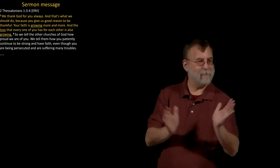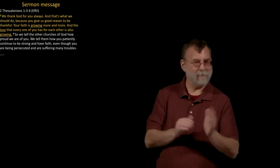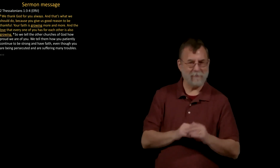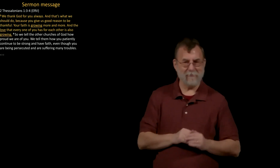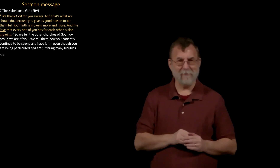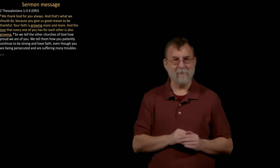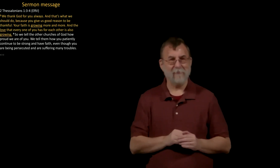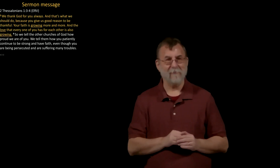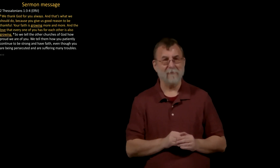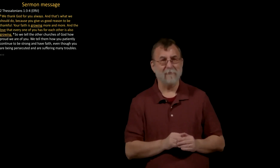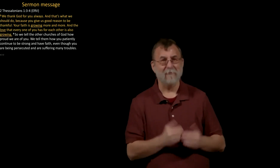encourage.